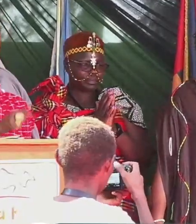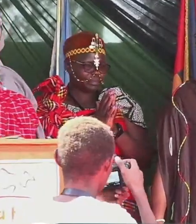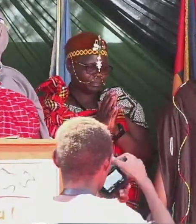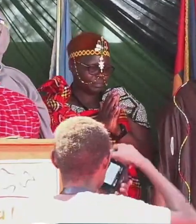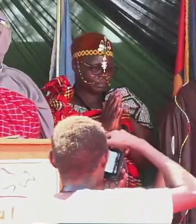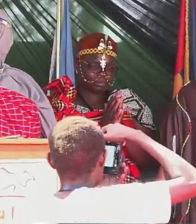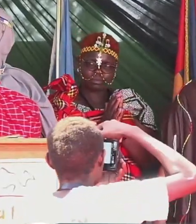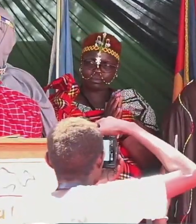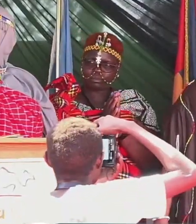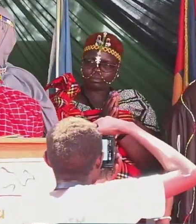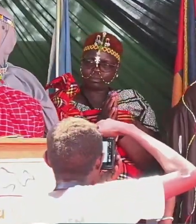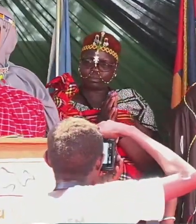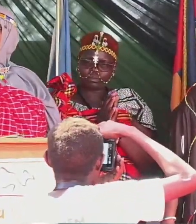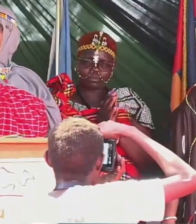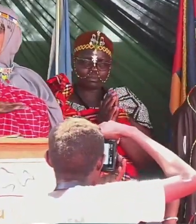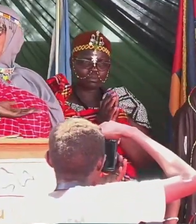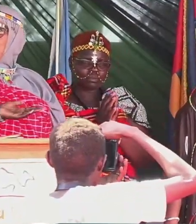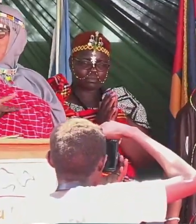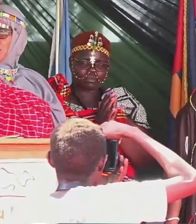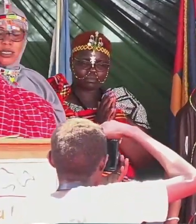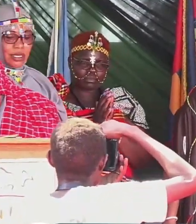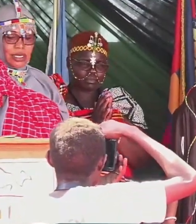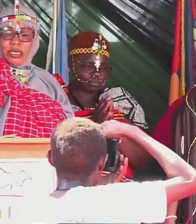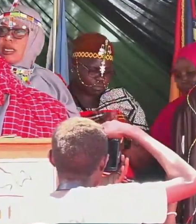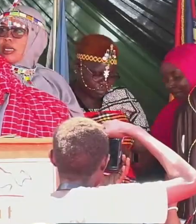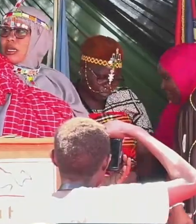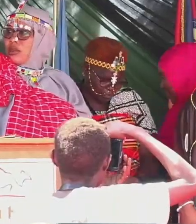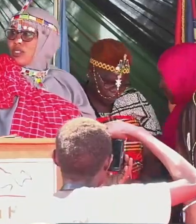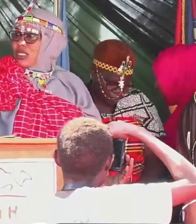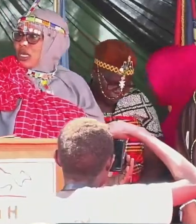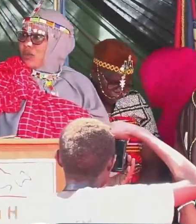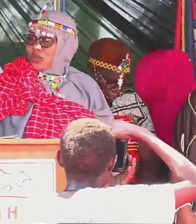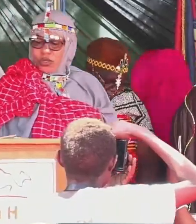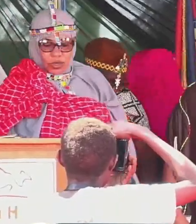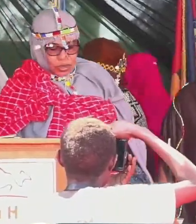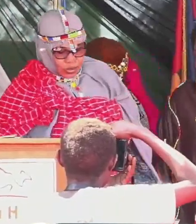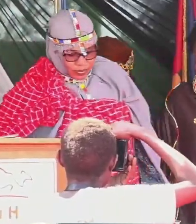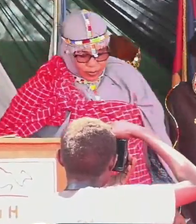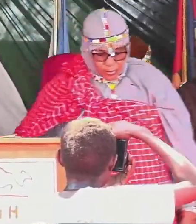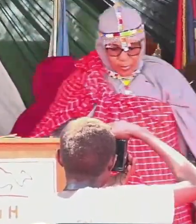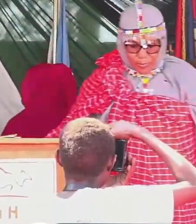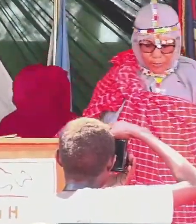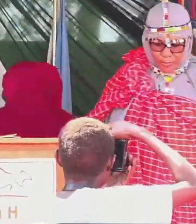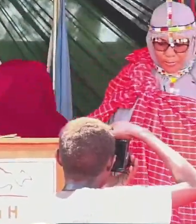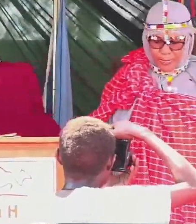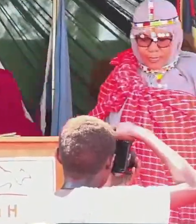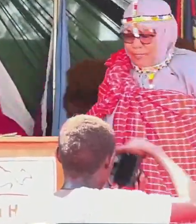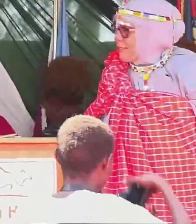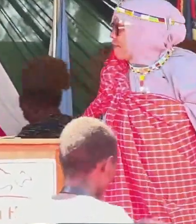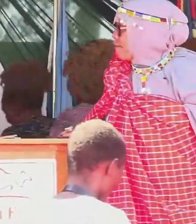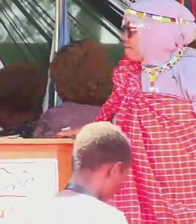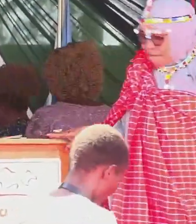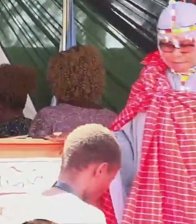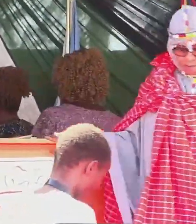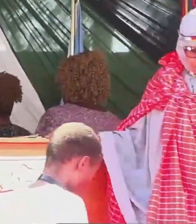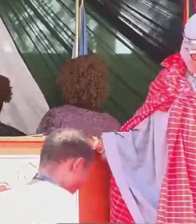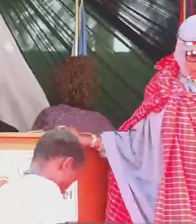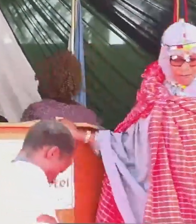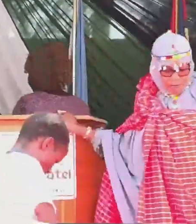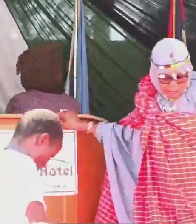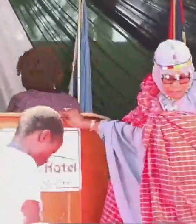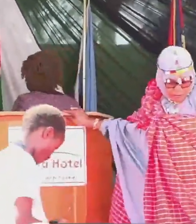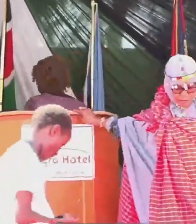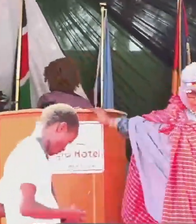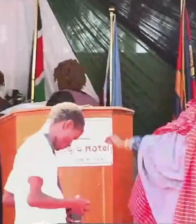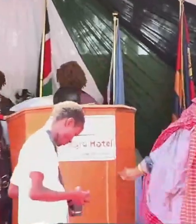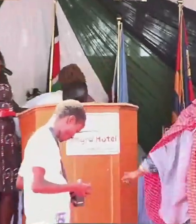Meisha and the CCs tafadhali tunaweza kaa. Now, Your Excellency, some CCs have